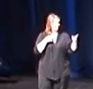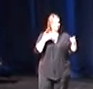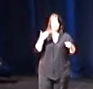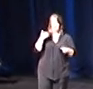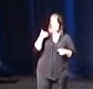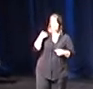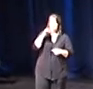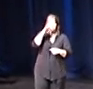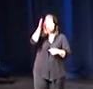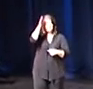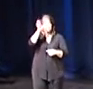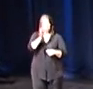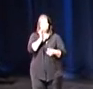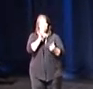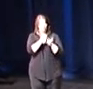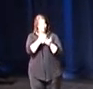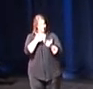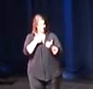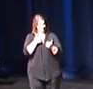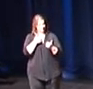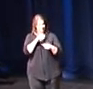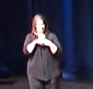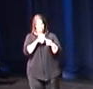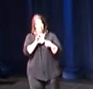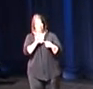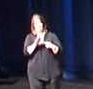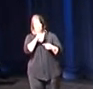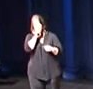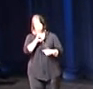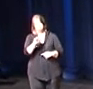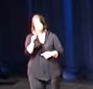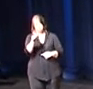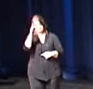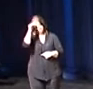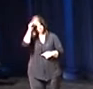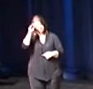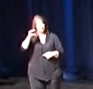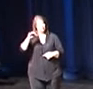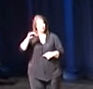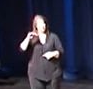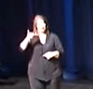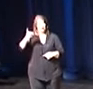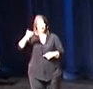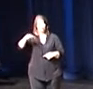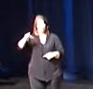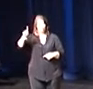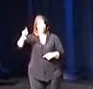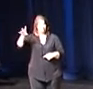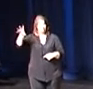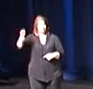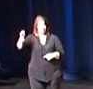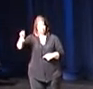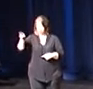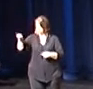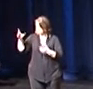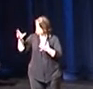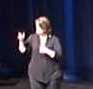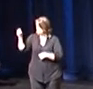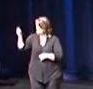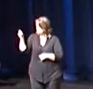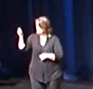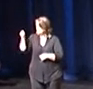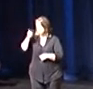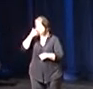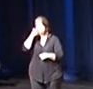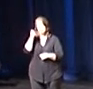I have had parents come up to me and they got a kid, you know, a 10-year-old boy with an IQ of 150, and they want to put him on Social Security because he's